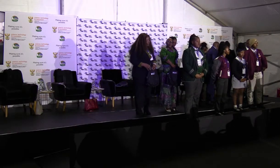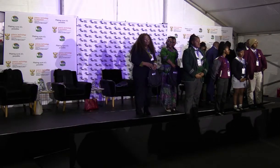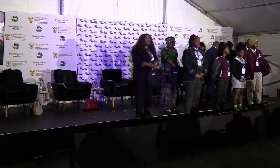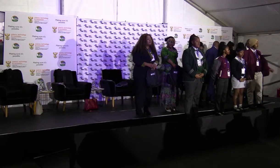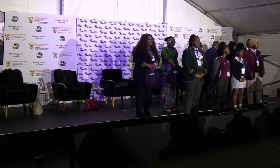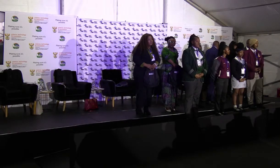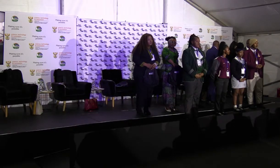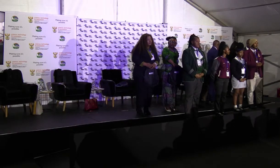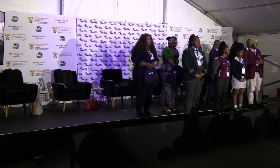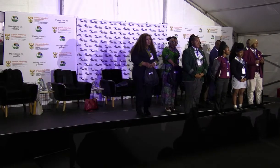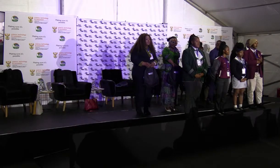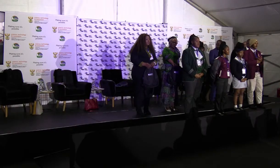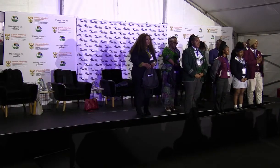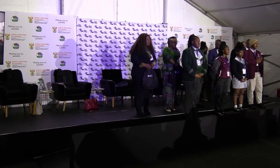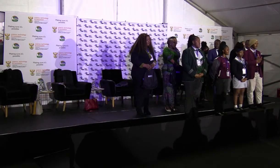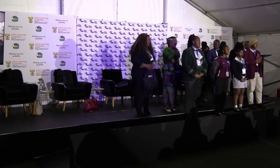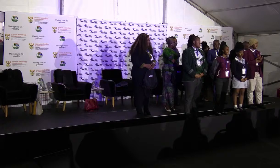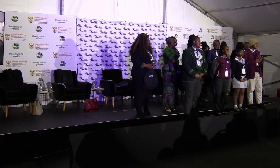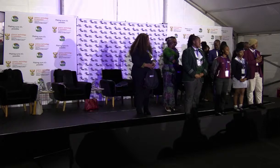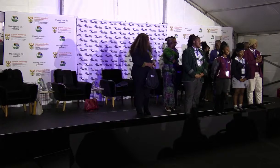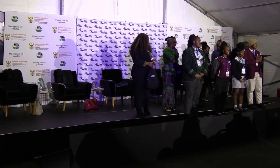Ulihle Tyala